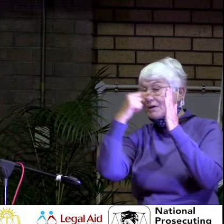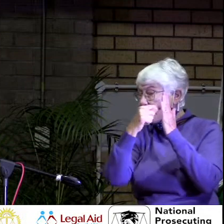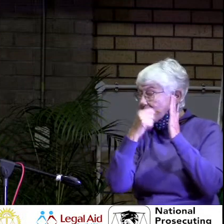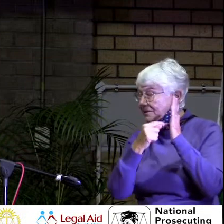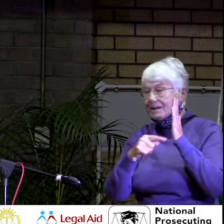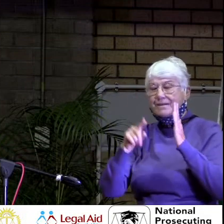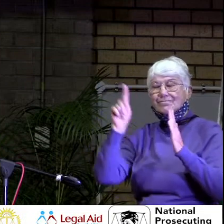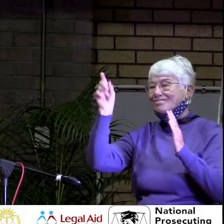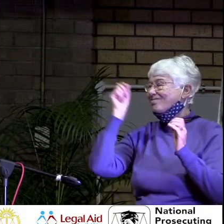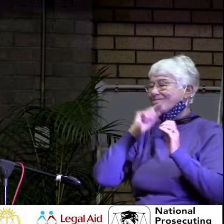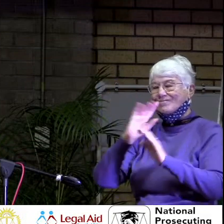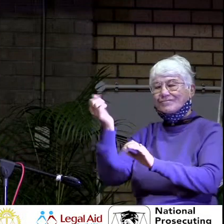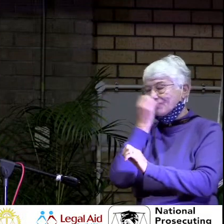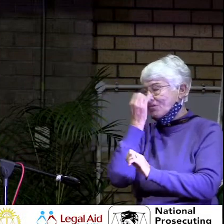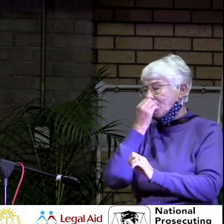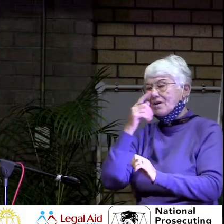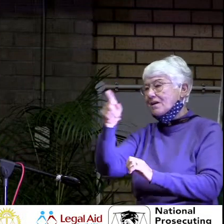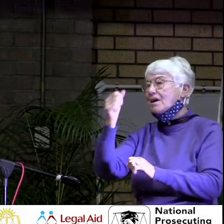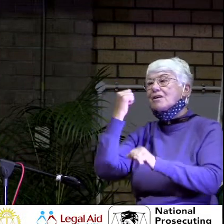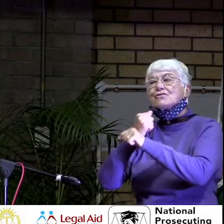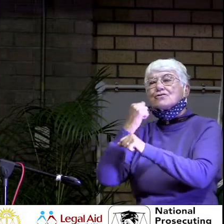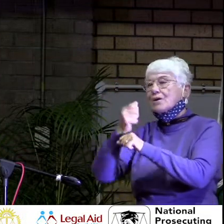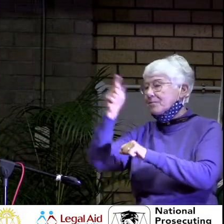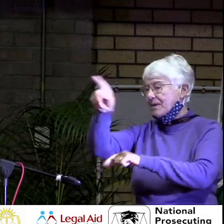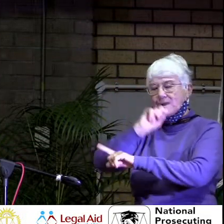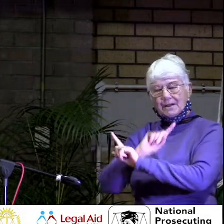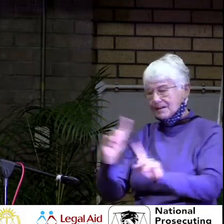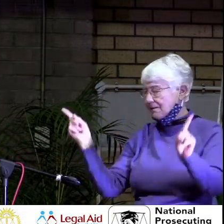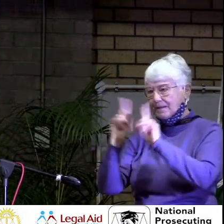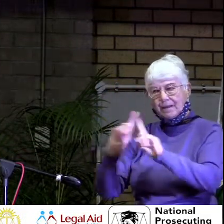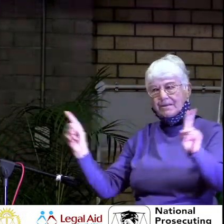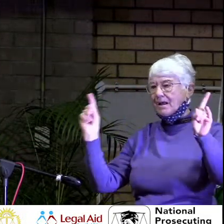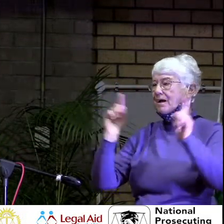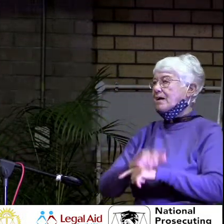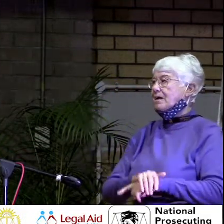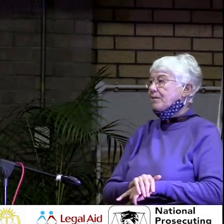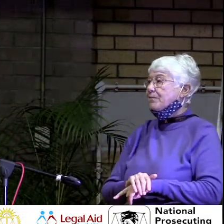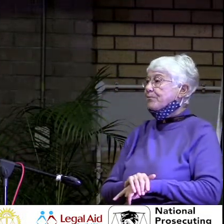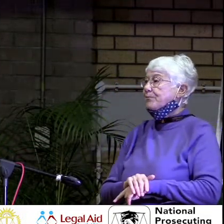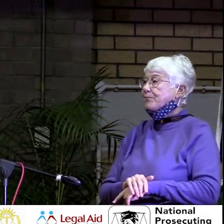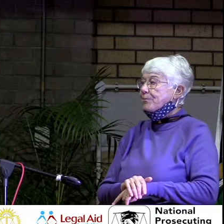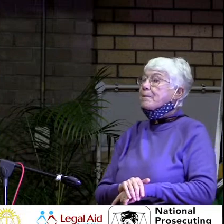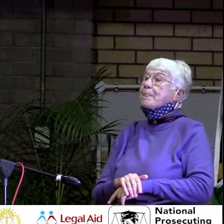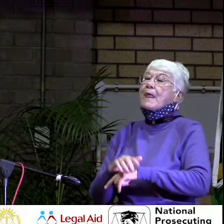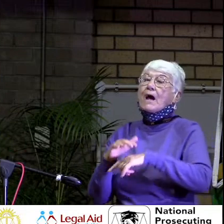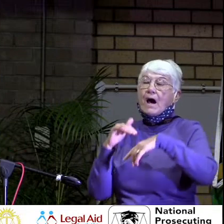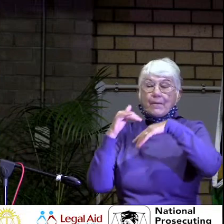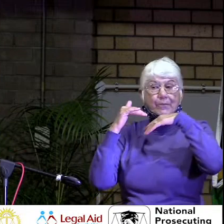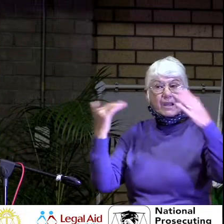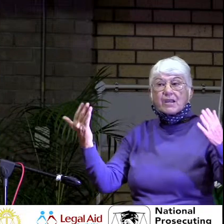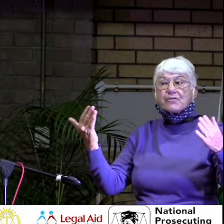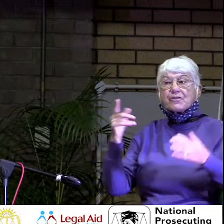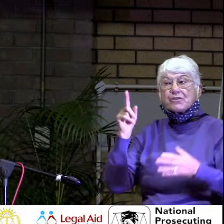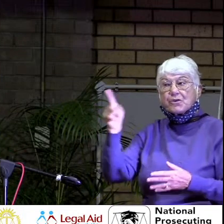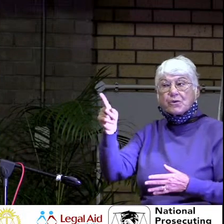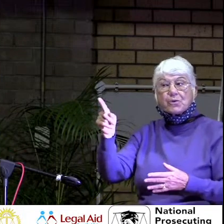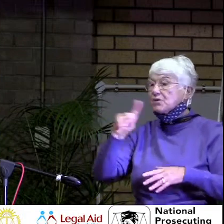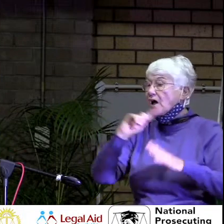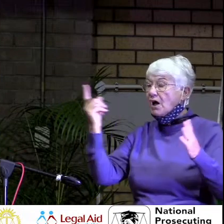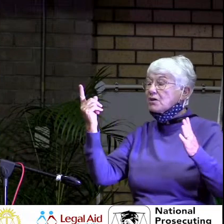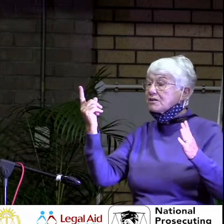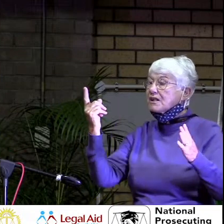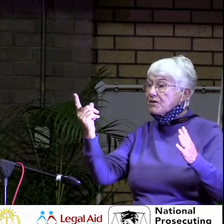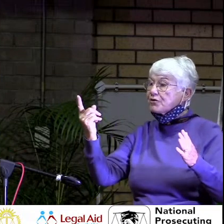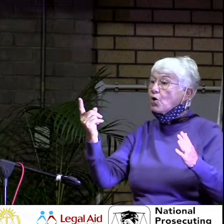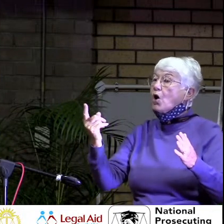of sexual intimidation. If you threaten to rape somebody, that's now a crime. Then